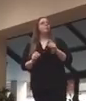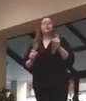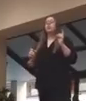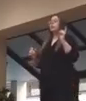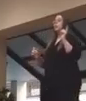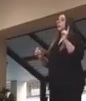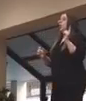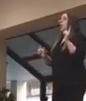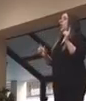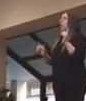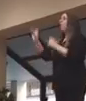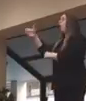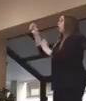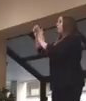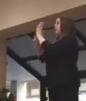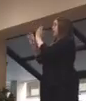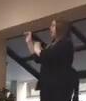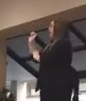certification?